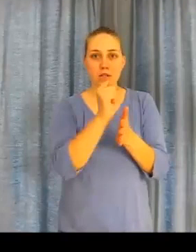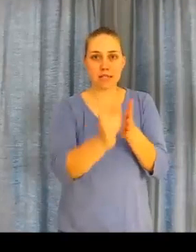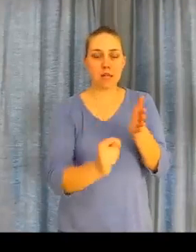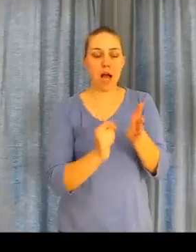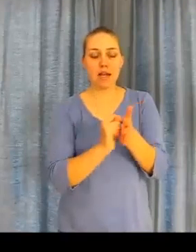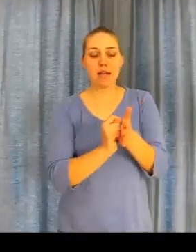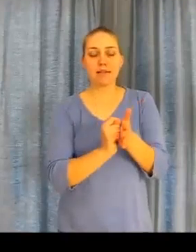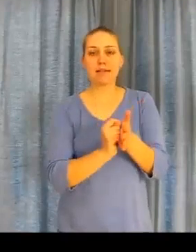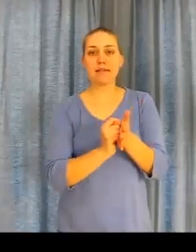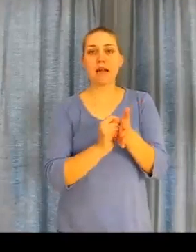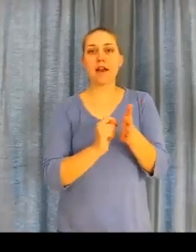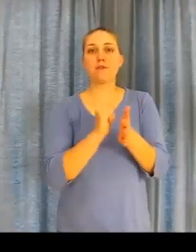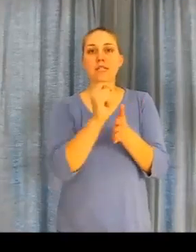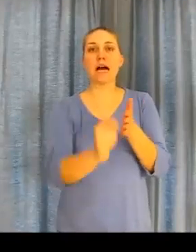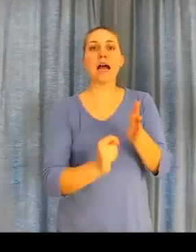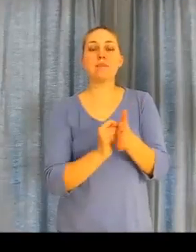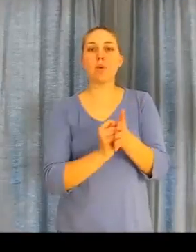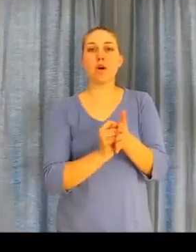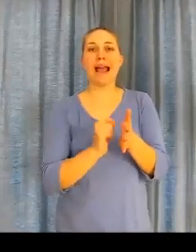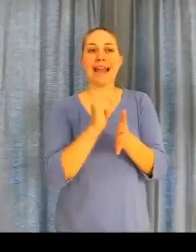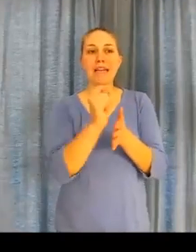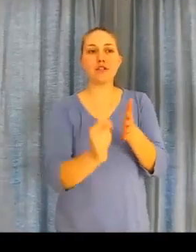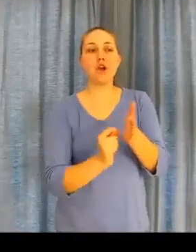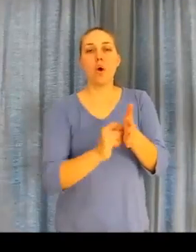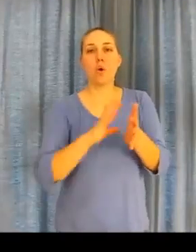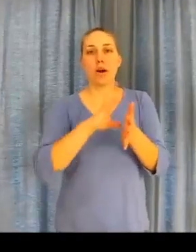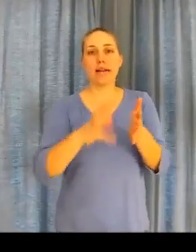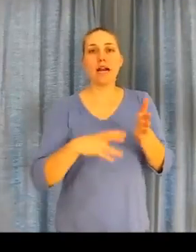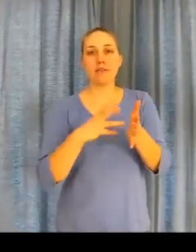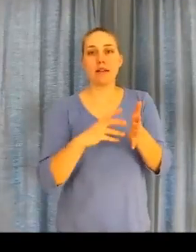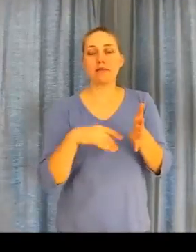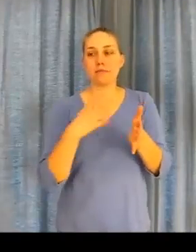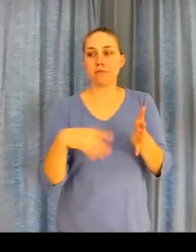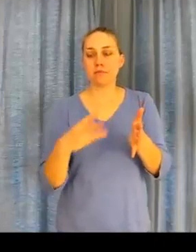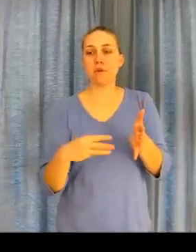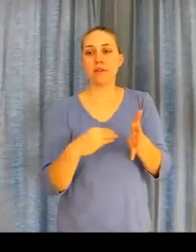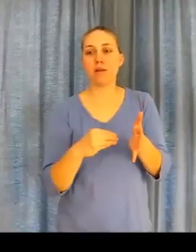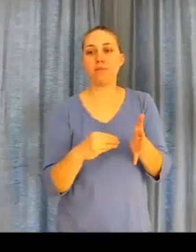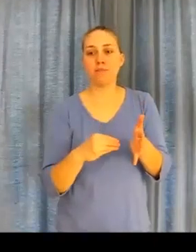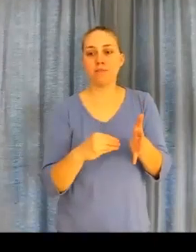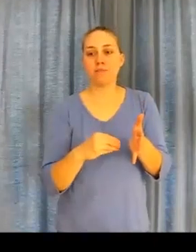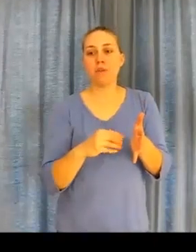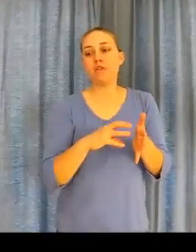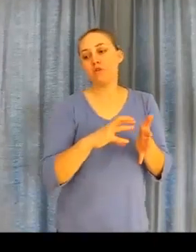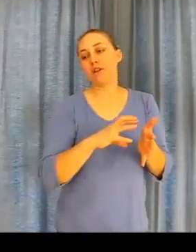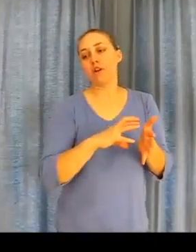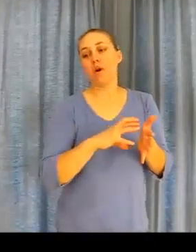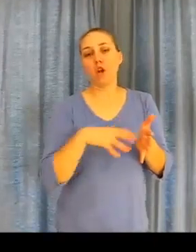in the clock. This is the sign for time or age or any kind of thing with trying to show a long